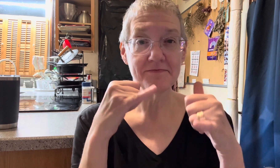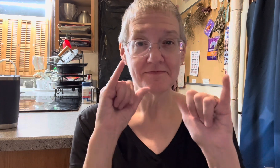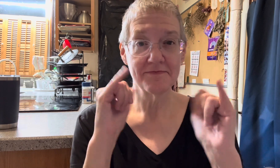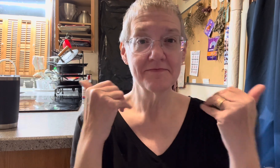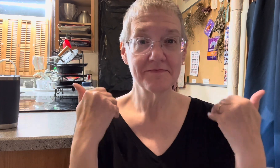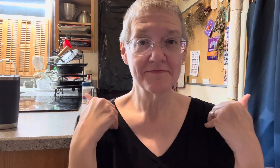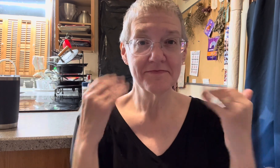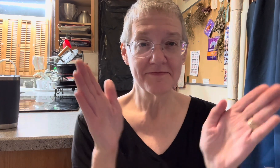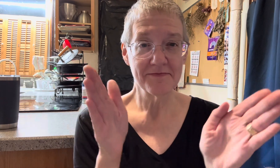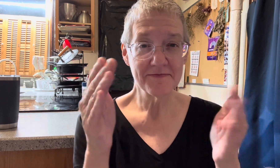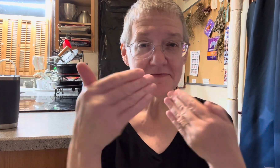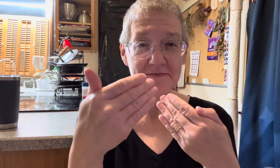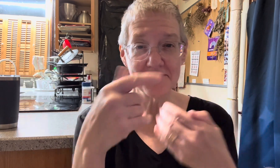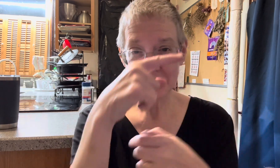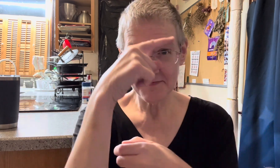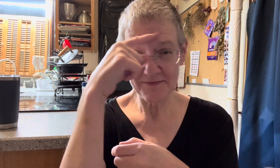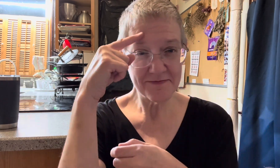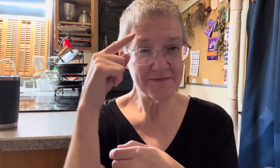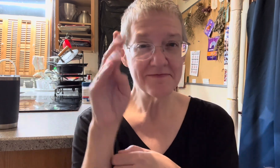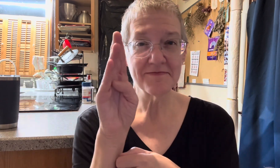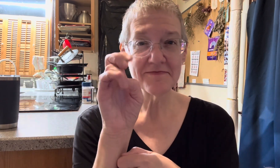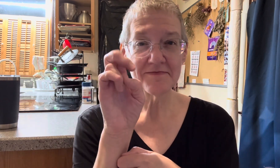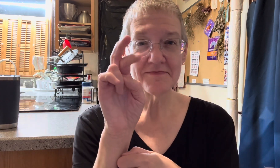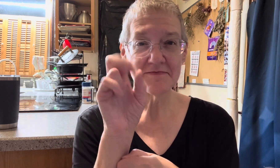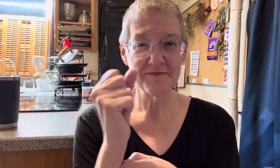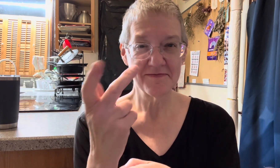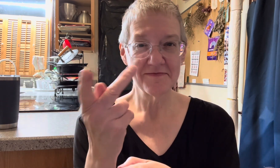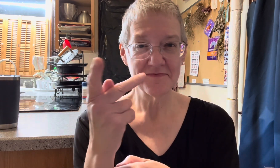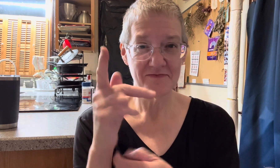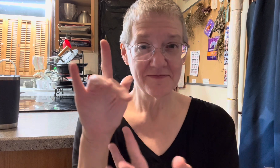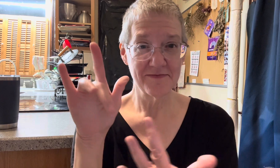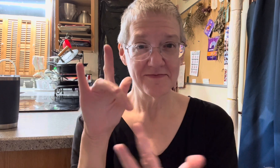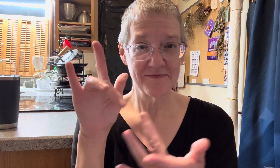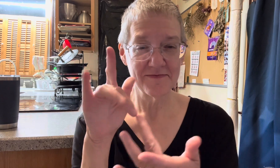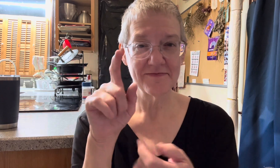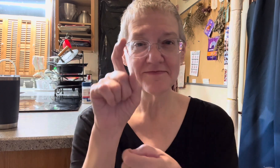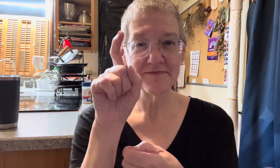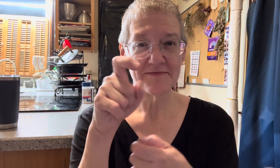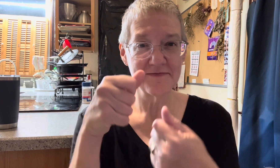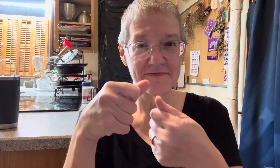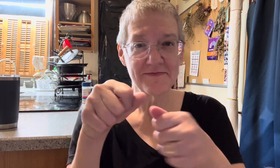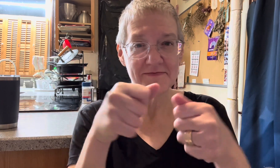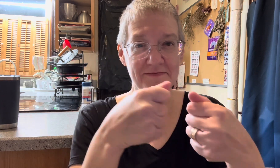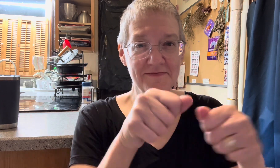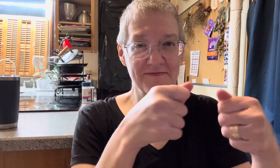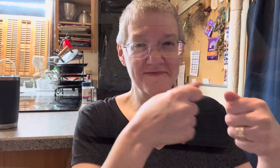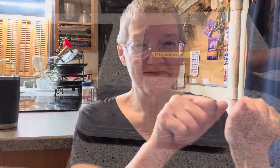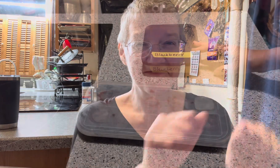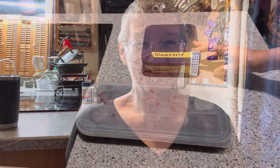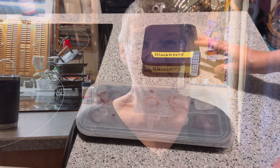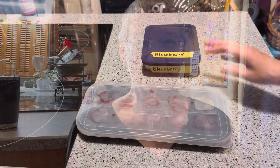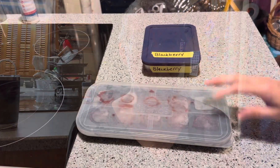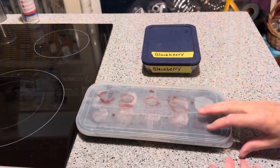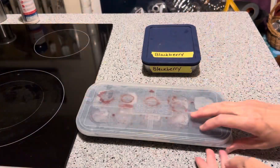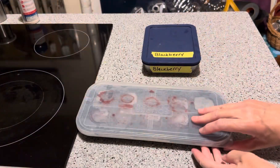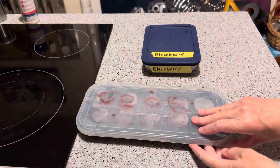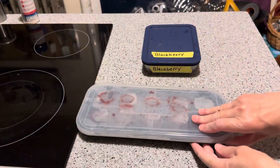And the blackberries we pureed are still in the super cubes frozen. So need to pop those out and get them